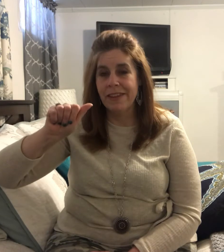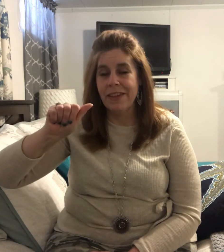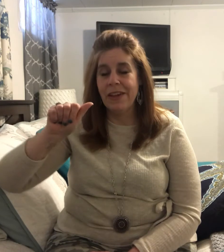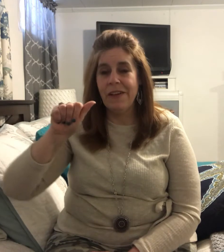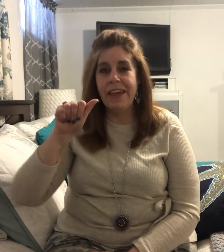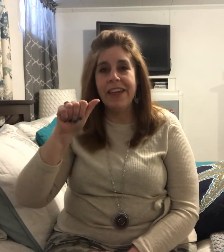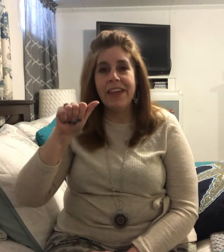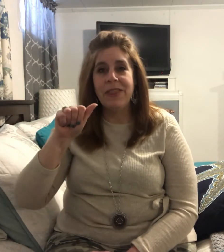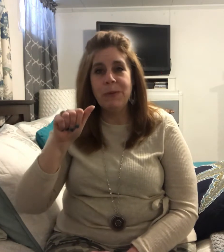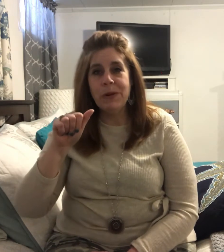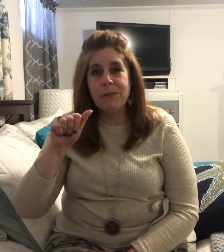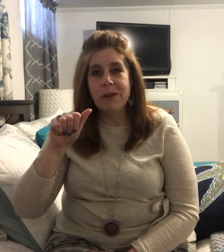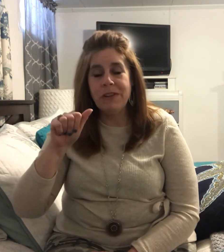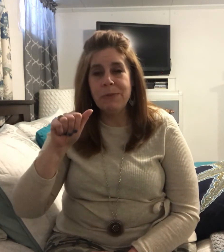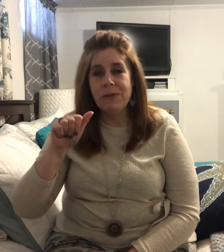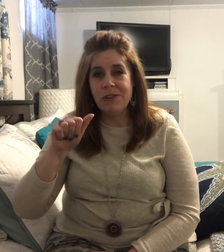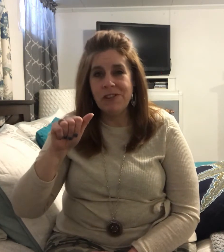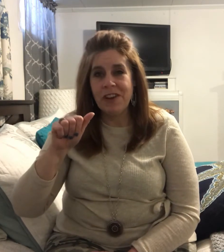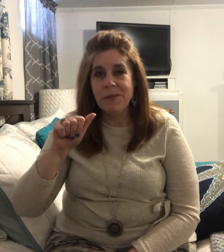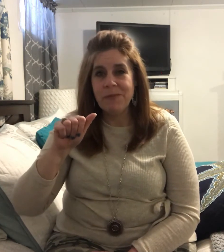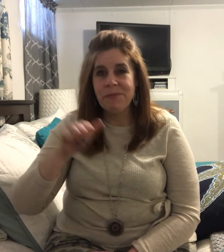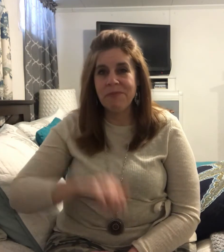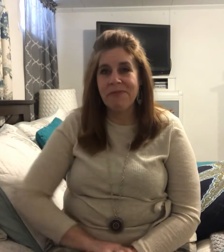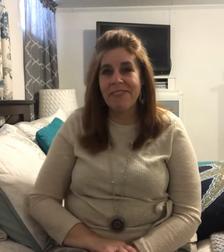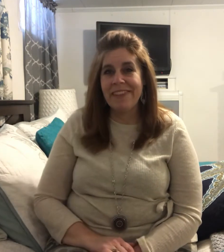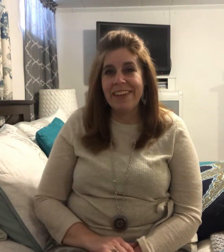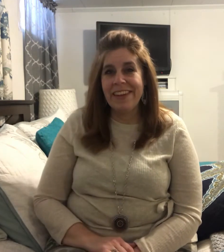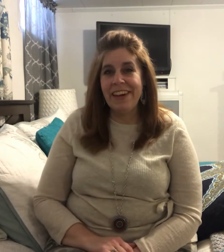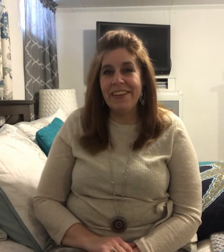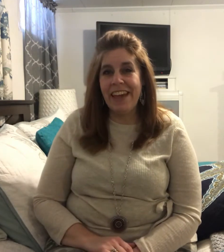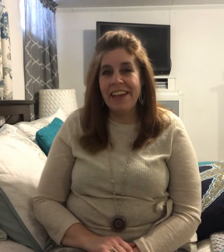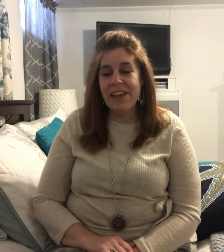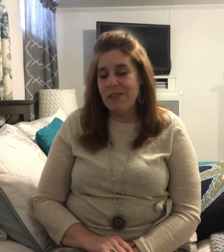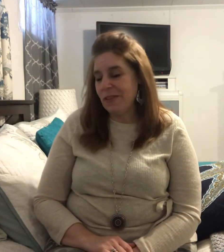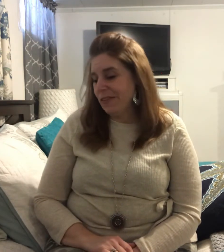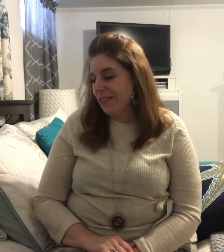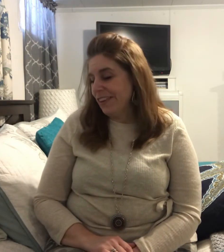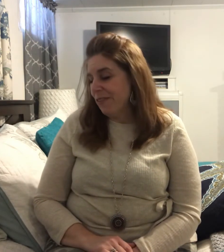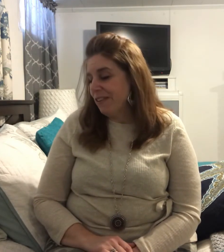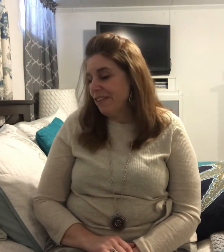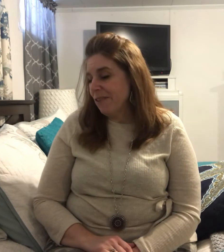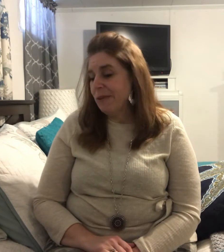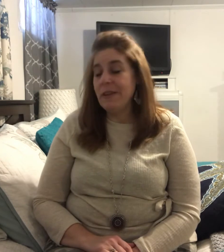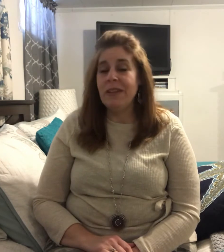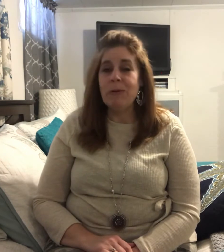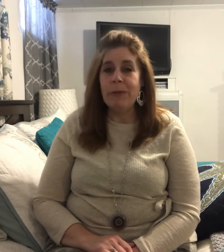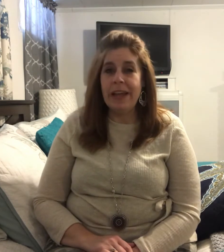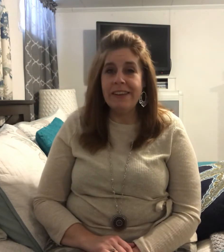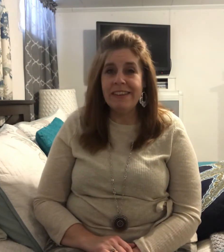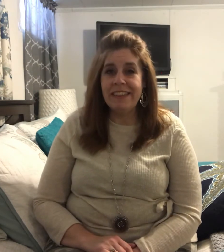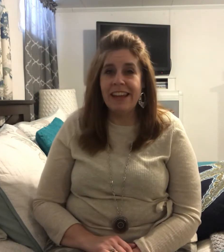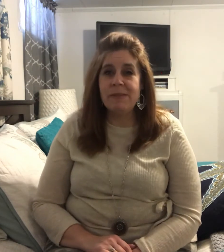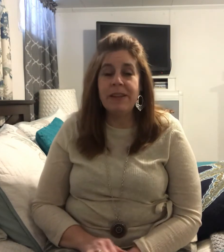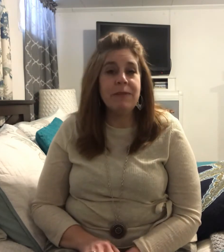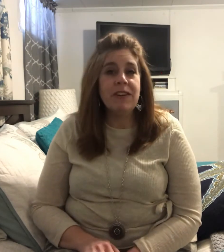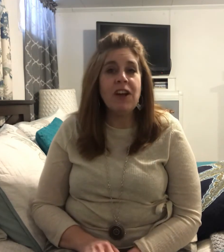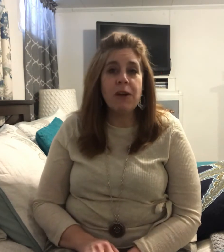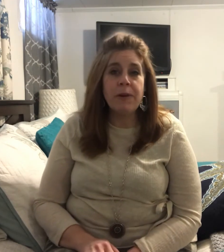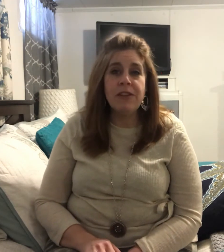Okay the word was Patricia. Okay so now I'm going to talk about another blend. The next one I want to talk about is